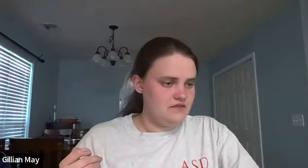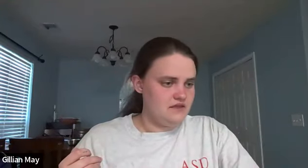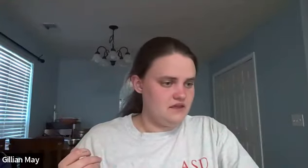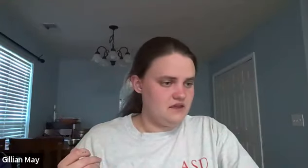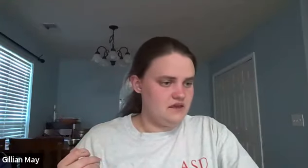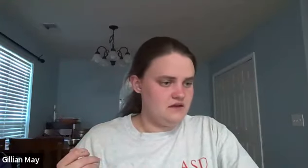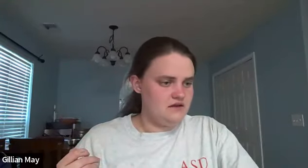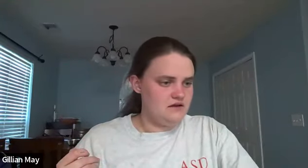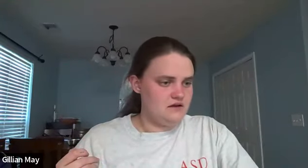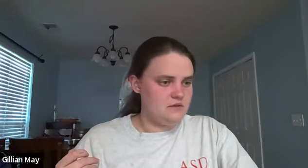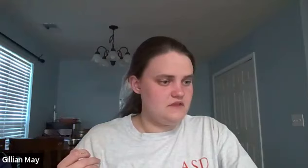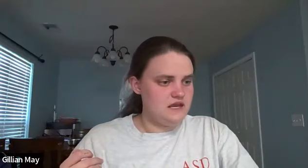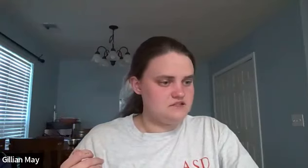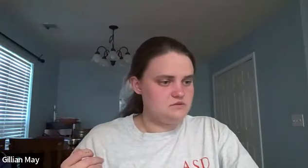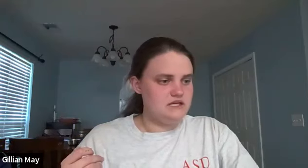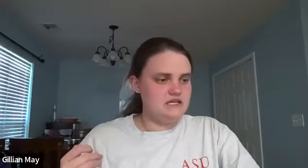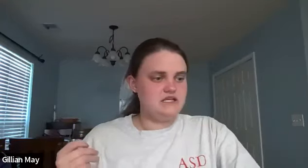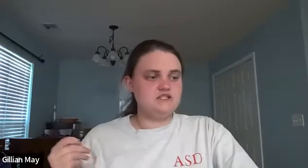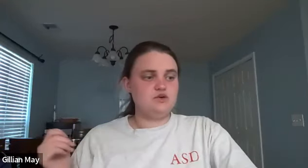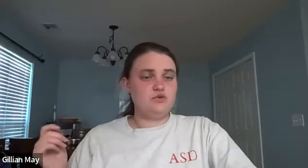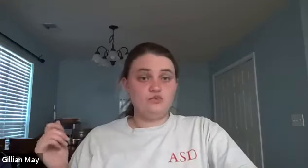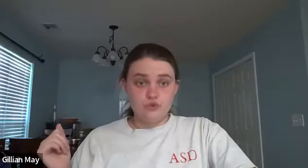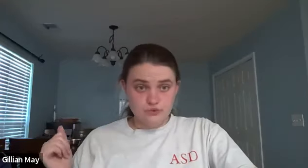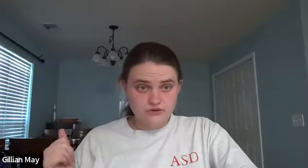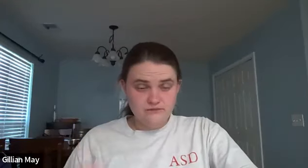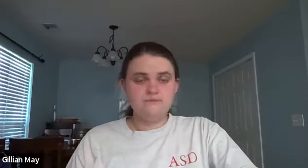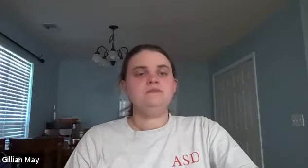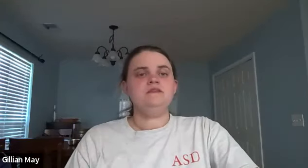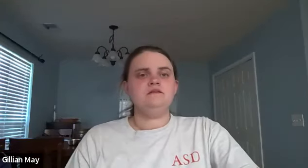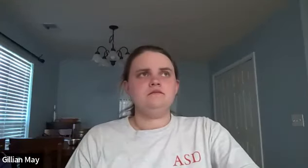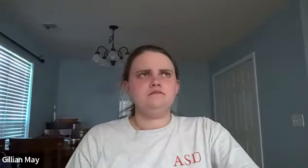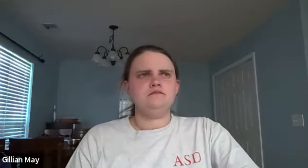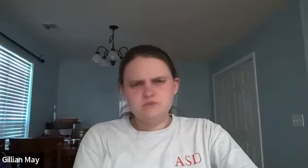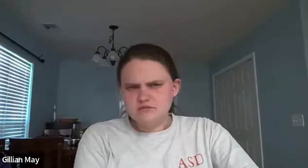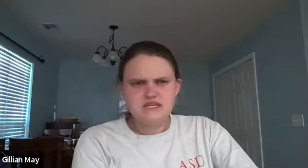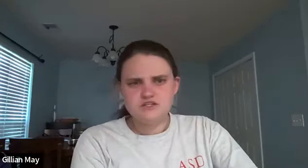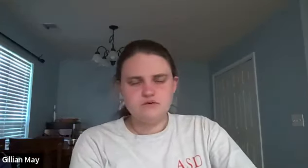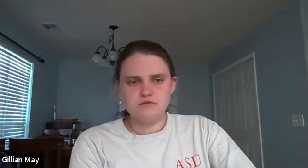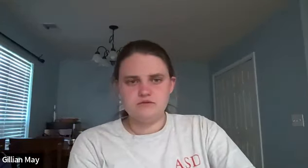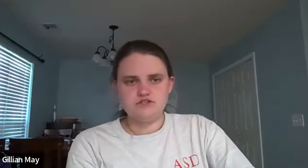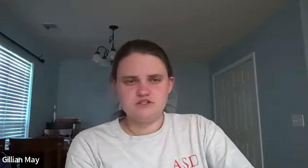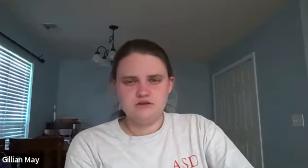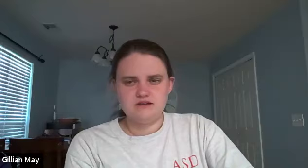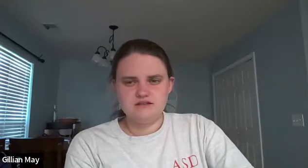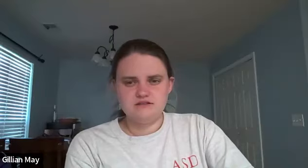And then the next one is rude. We didn't do rude with emotions, correct?